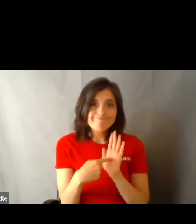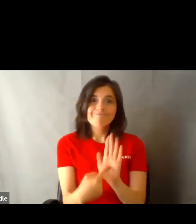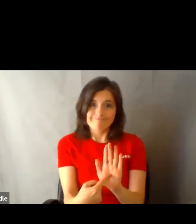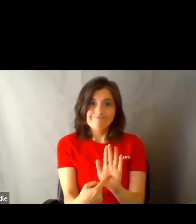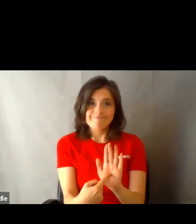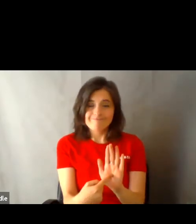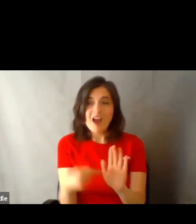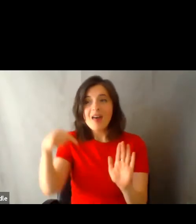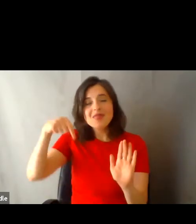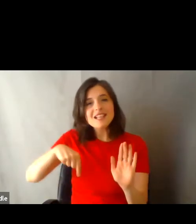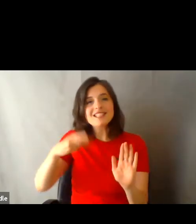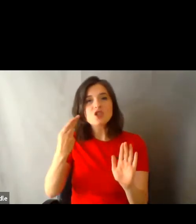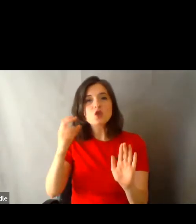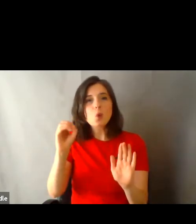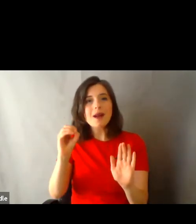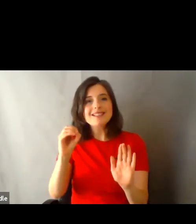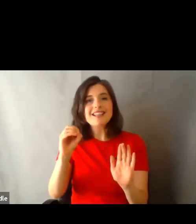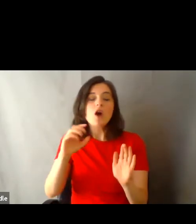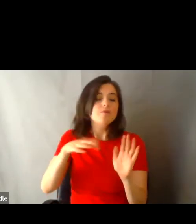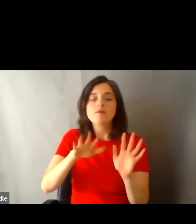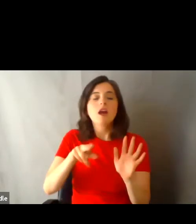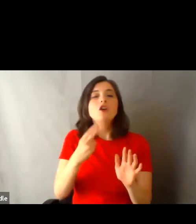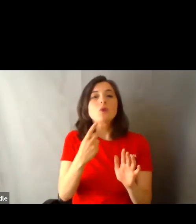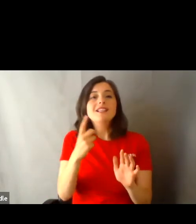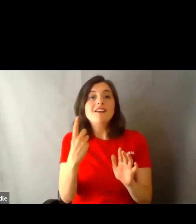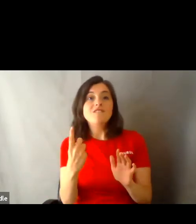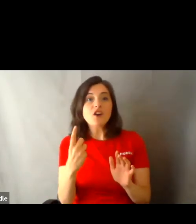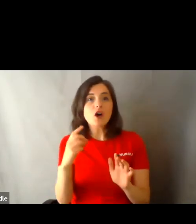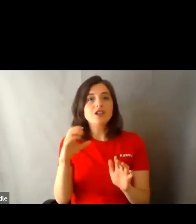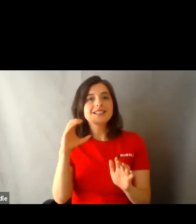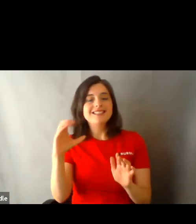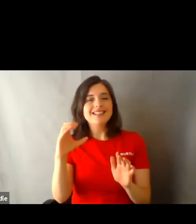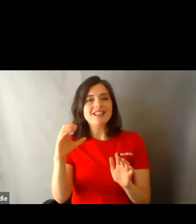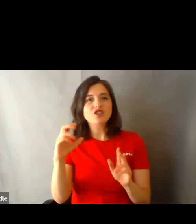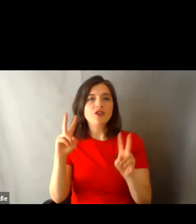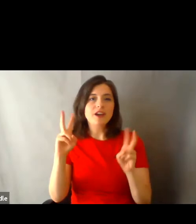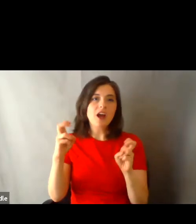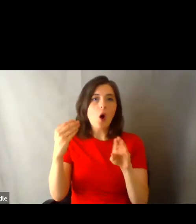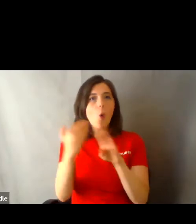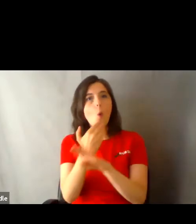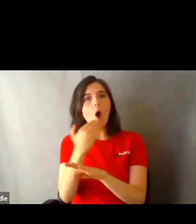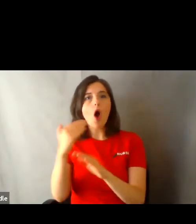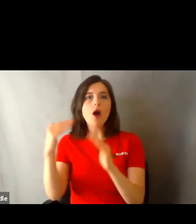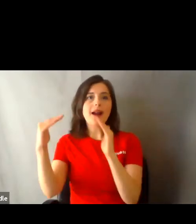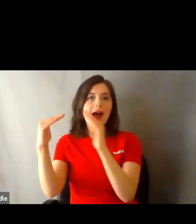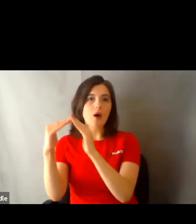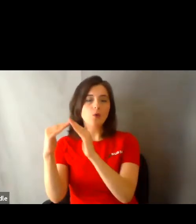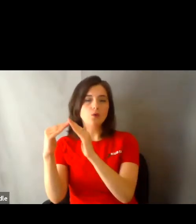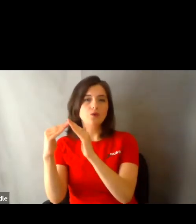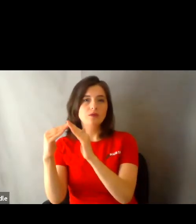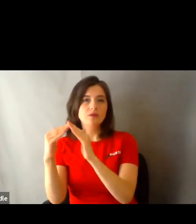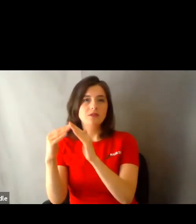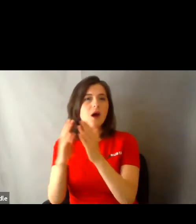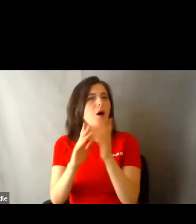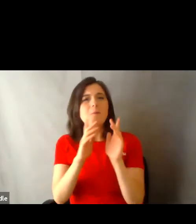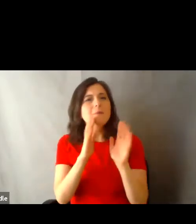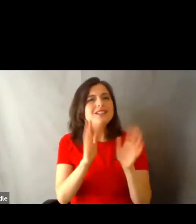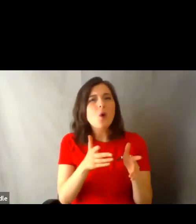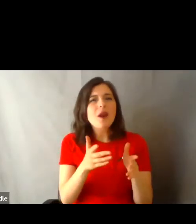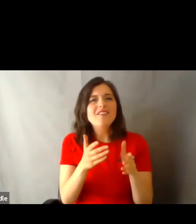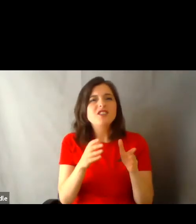the 21st century workhouse, except they aren't putting people in big buildings on the edge of